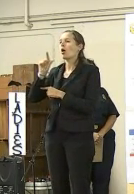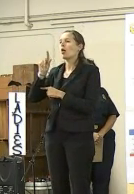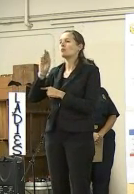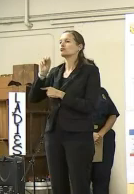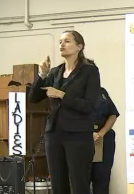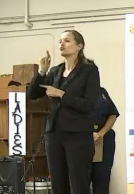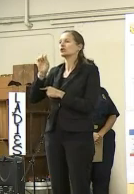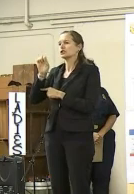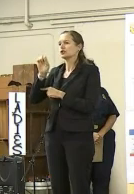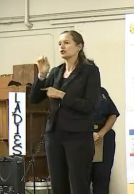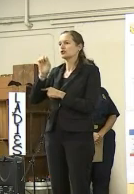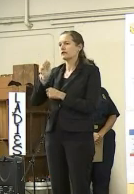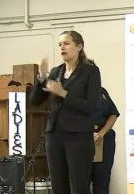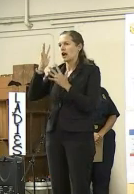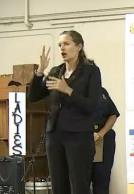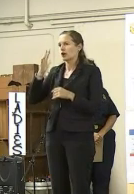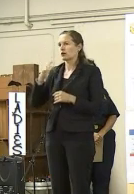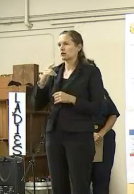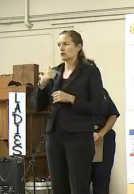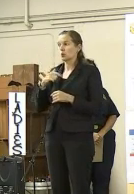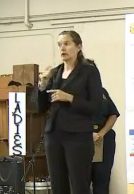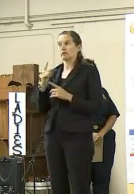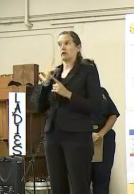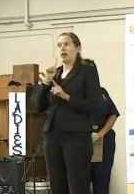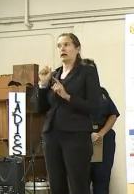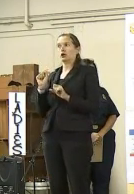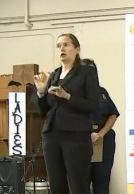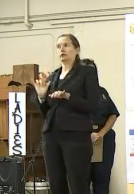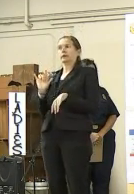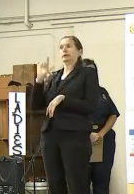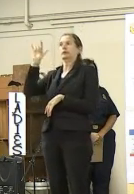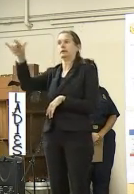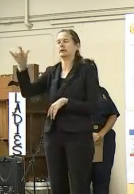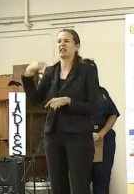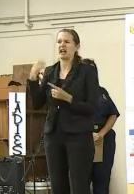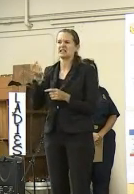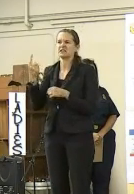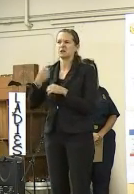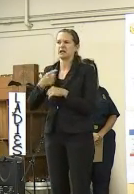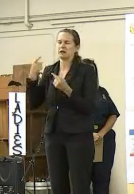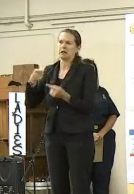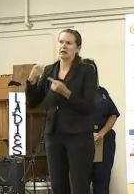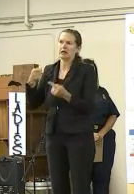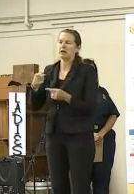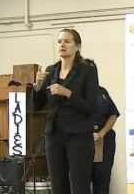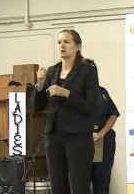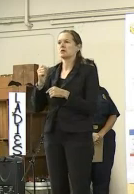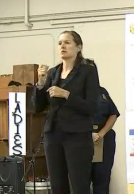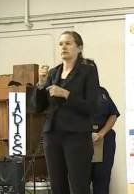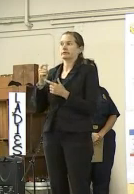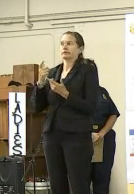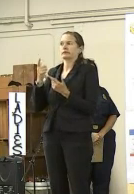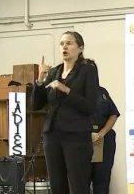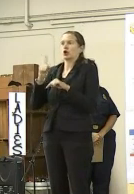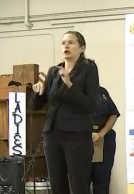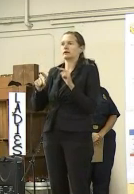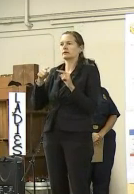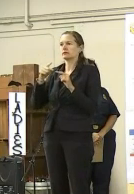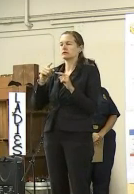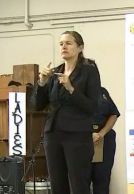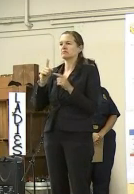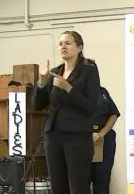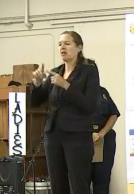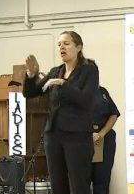able to get up in the air from aircraft. I've been talking about that the last couple days. We haven't been able to get the aircraft up until the